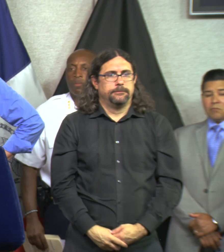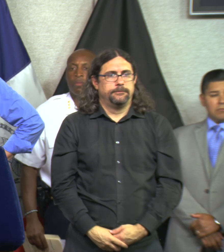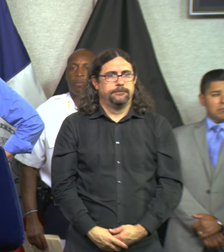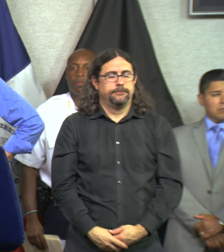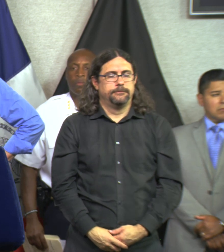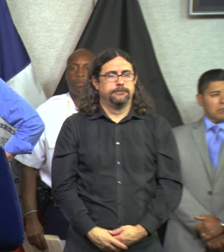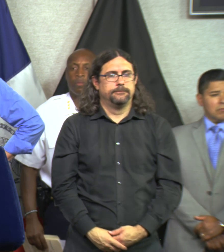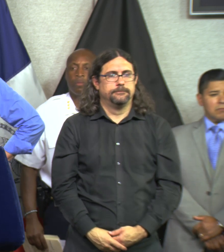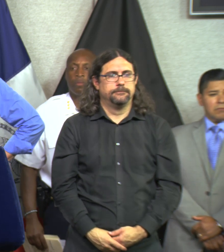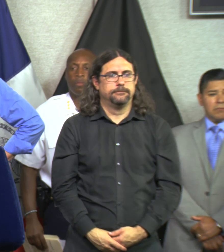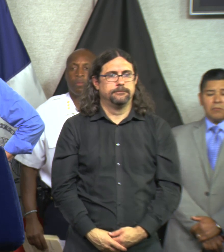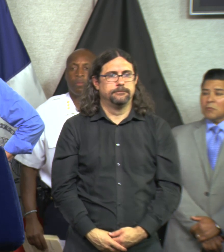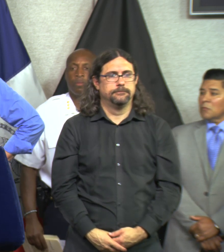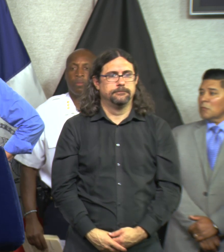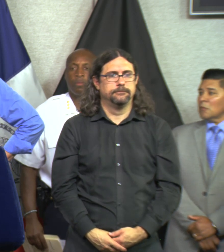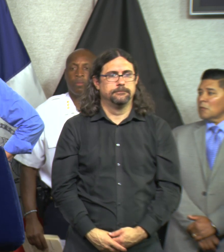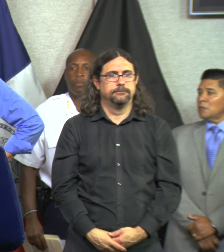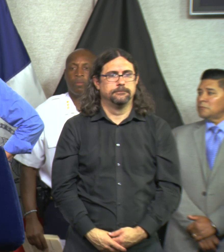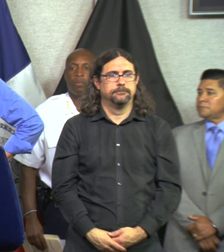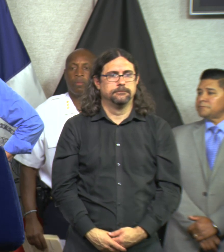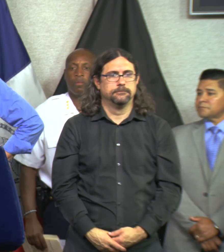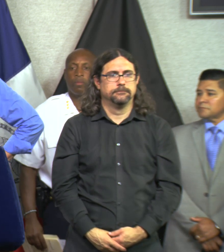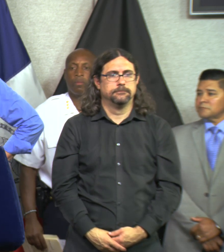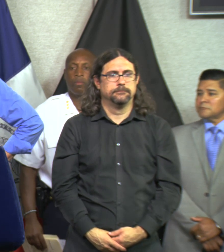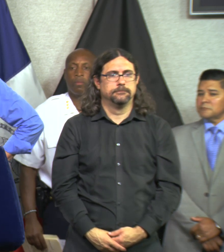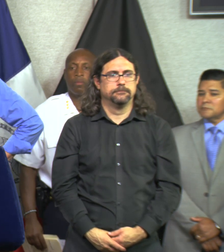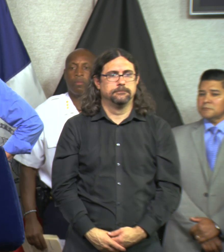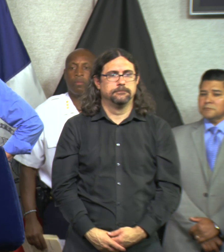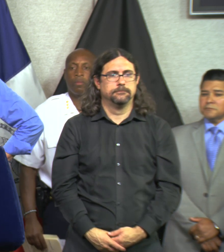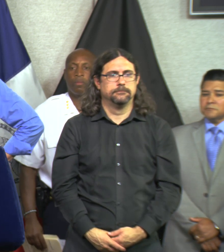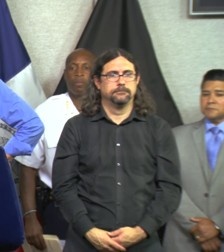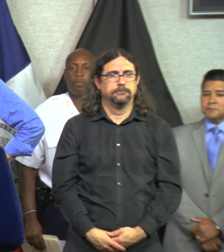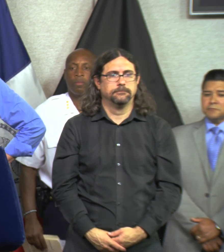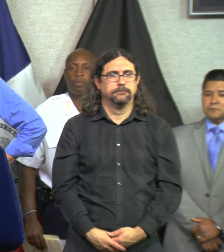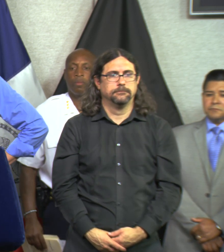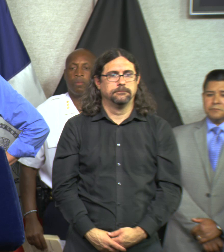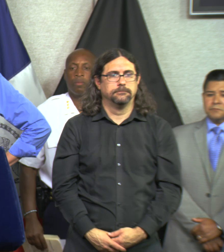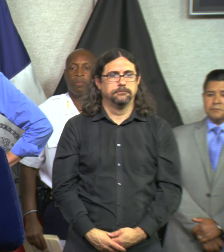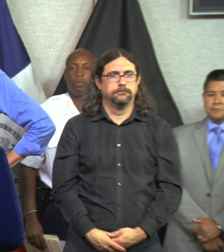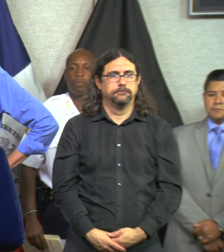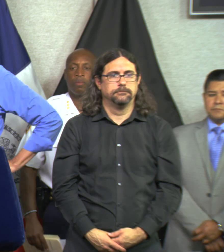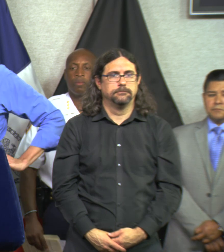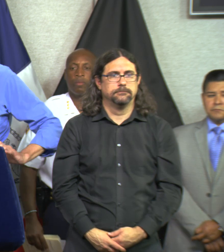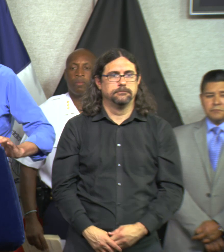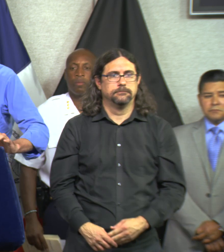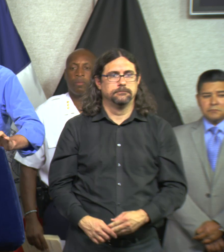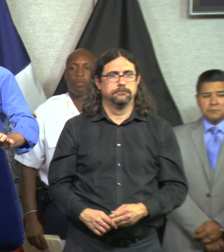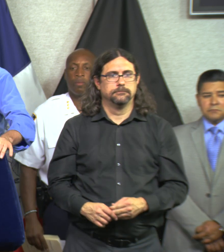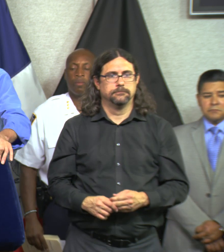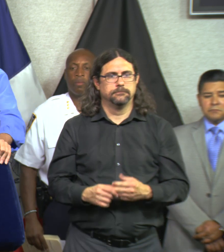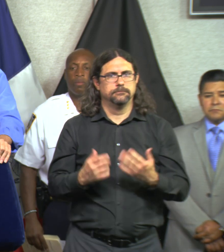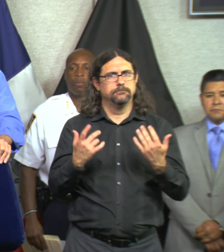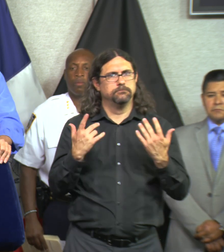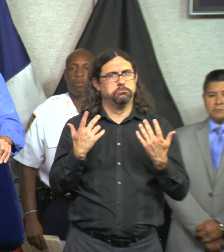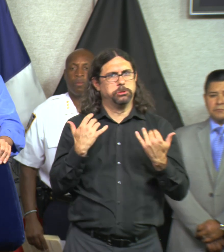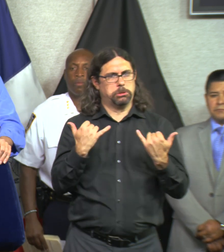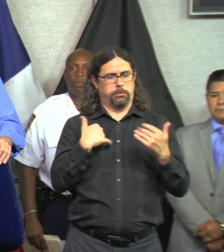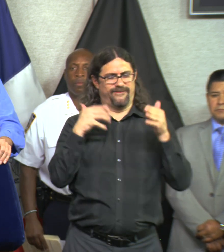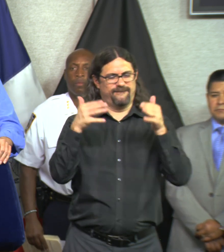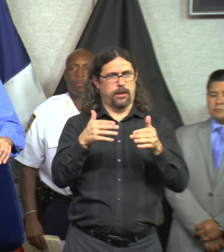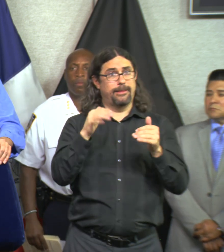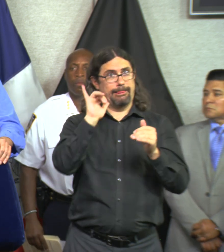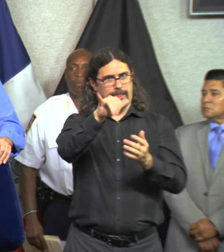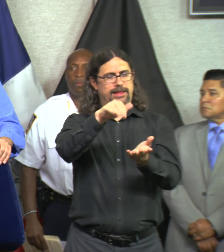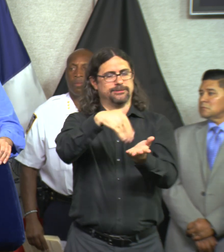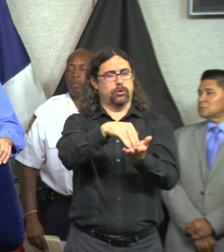Right now, our focus has been making sure that the centers were up and running for this crisis. And the latest count, we've been monitoring them all day. I think